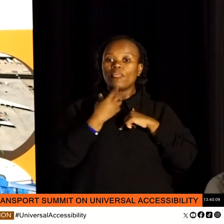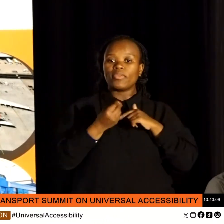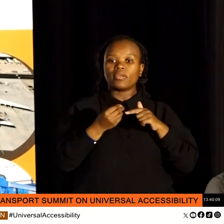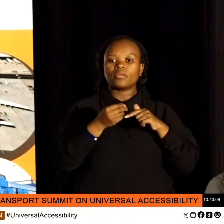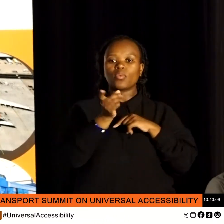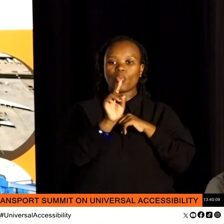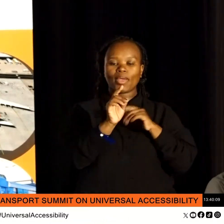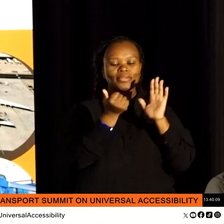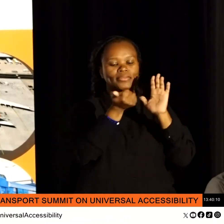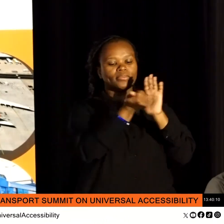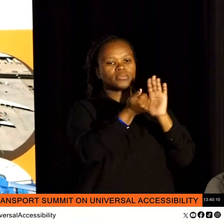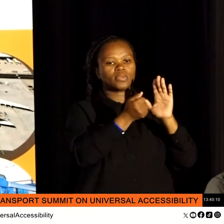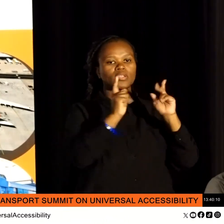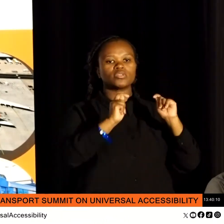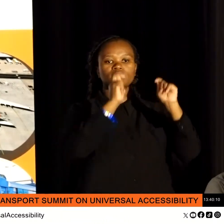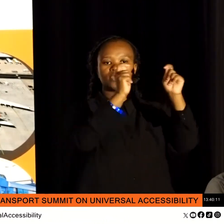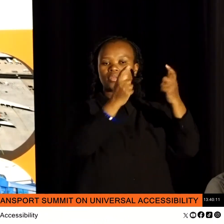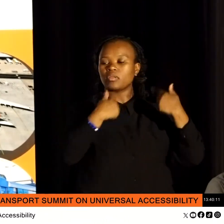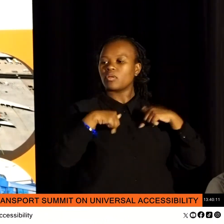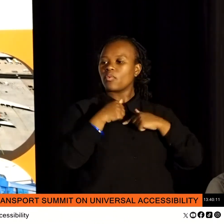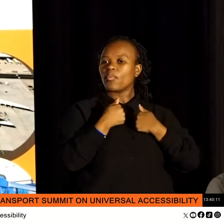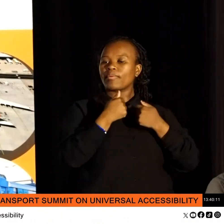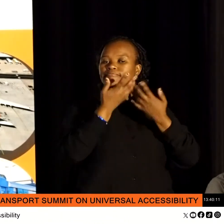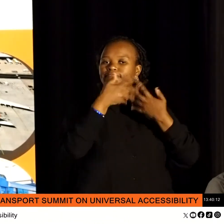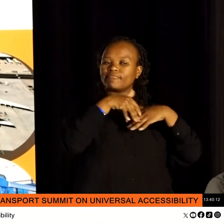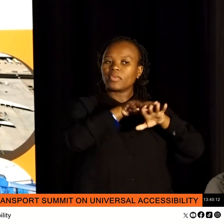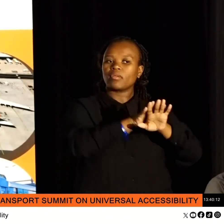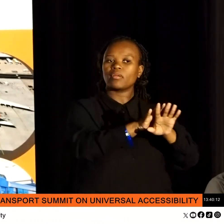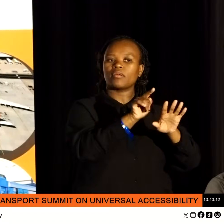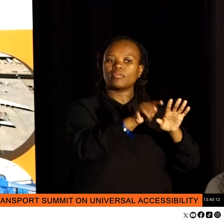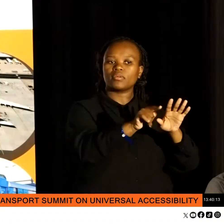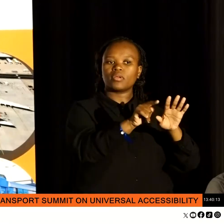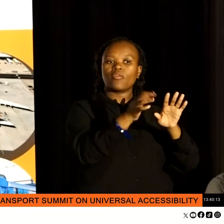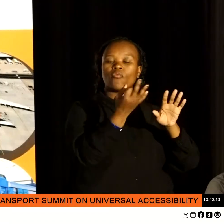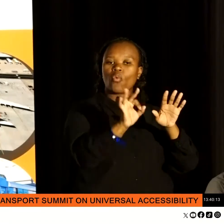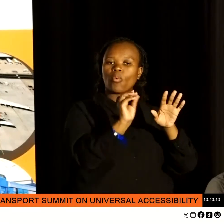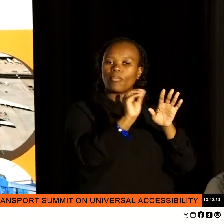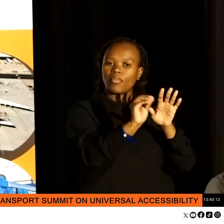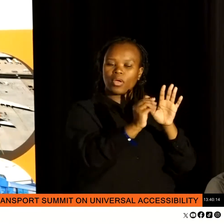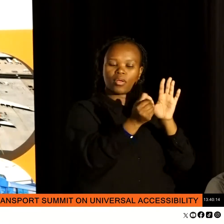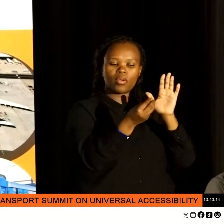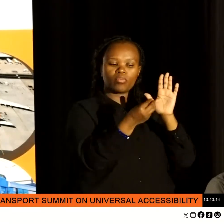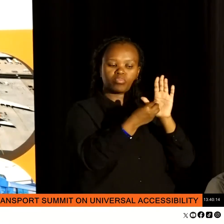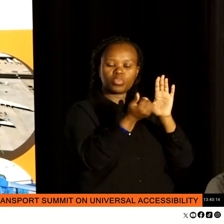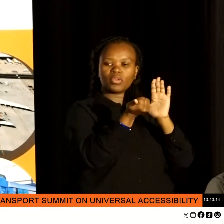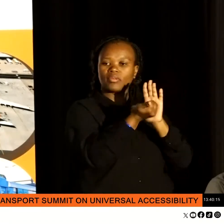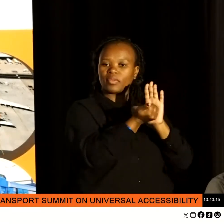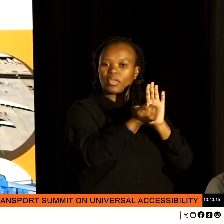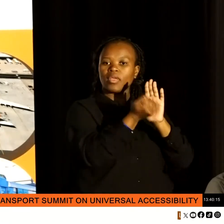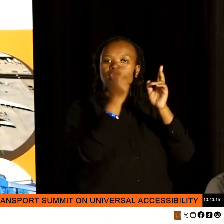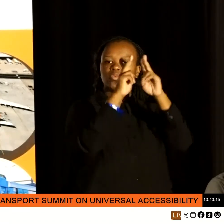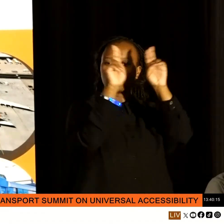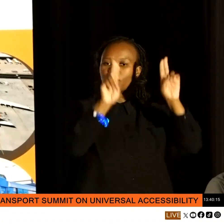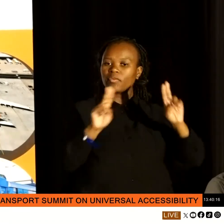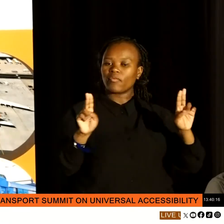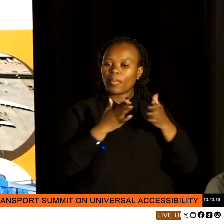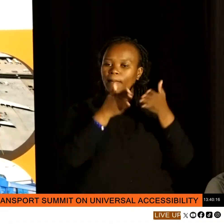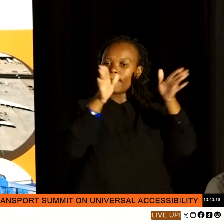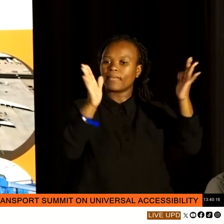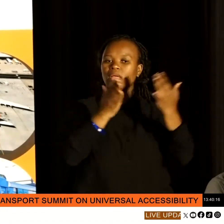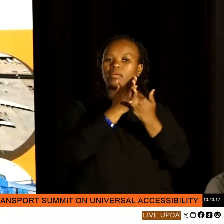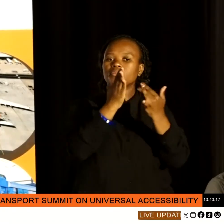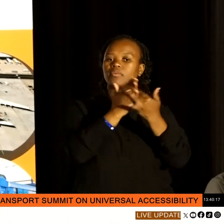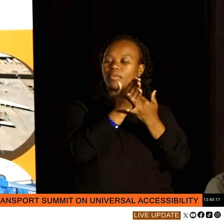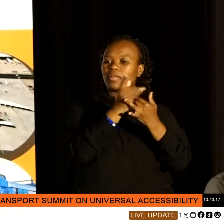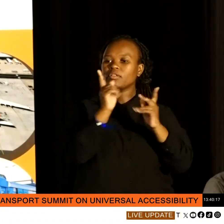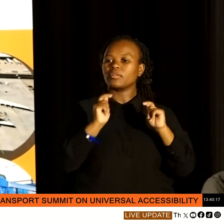Transport Act. The Integrated National Disability Strategy set forth provisions for universal accessibility of transport infrastructure,